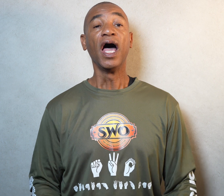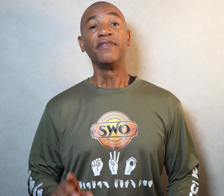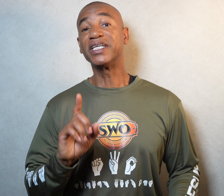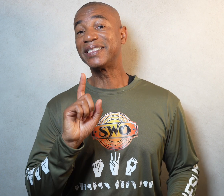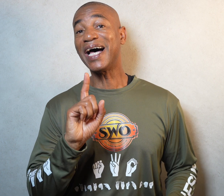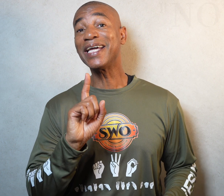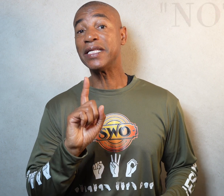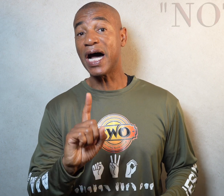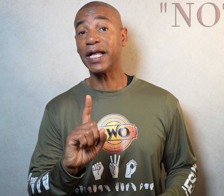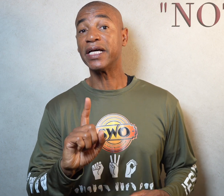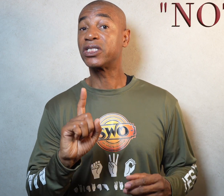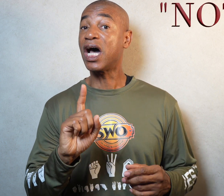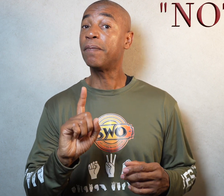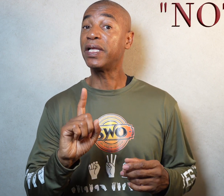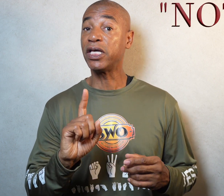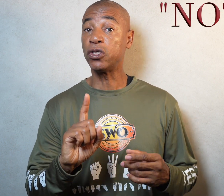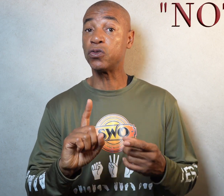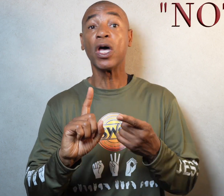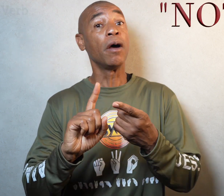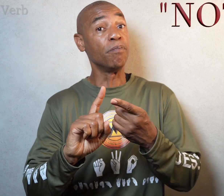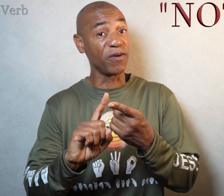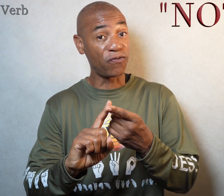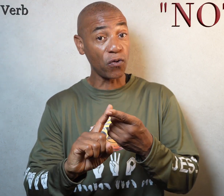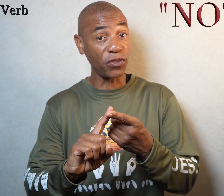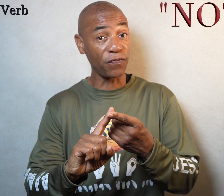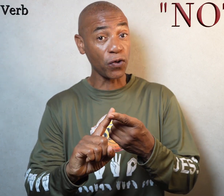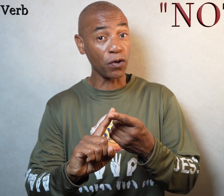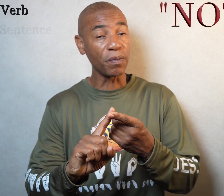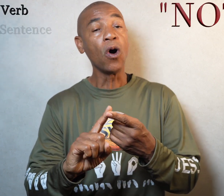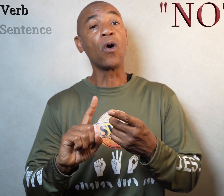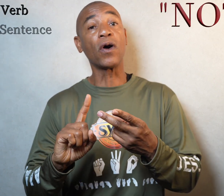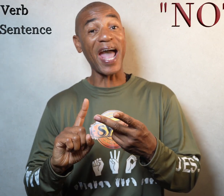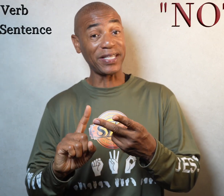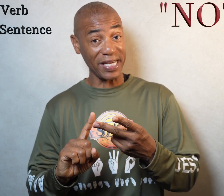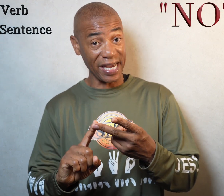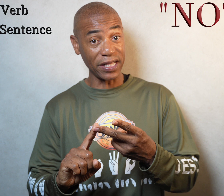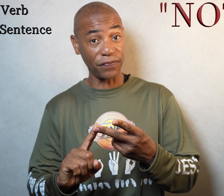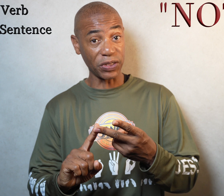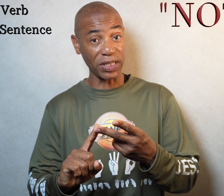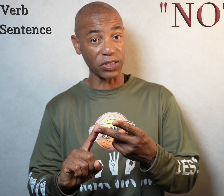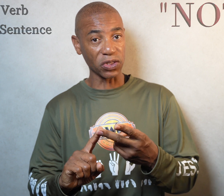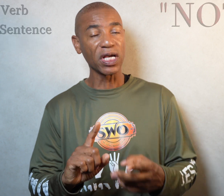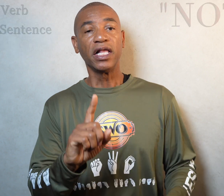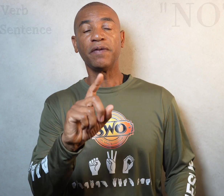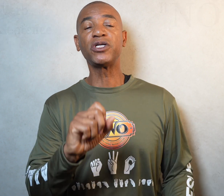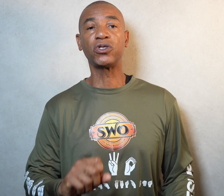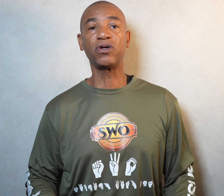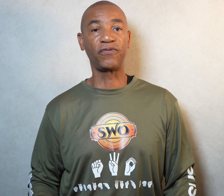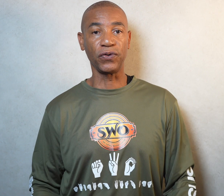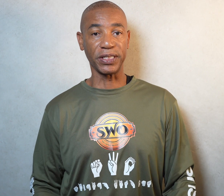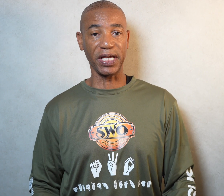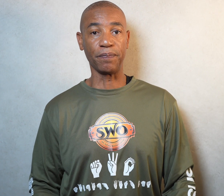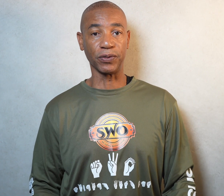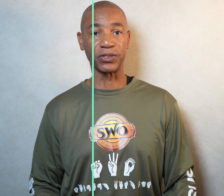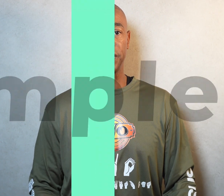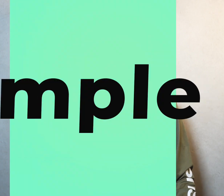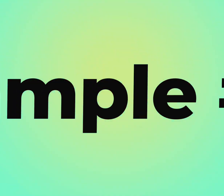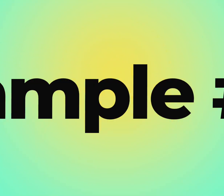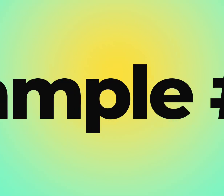The sign not is commonly used before the verb or at the end of the sentence. Let me show you a few examples.